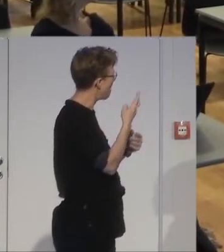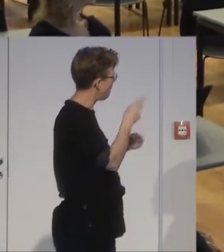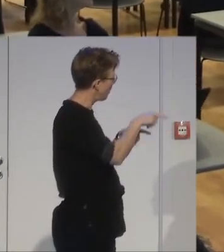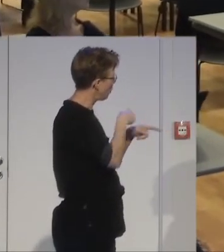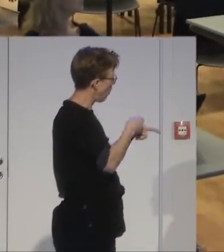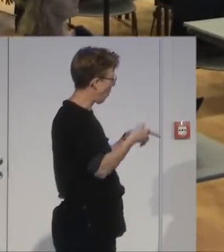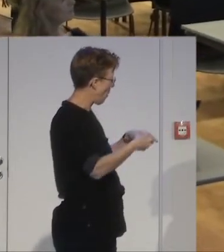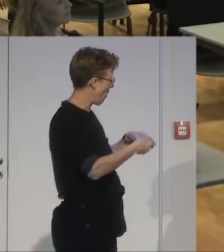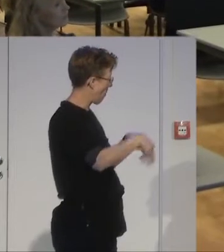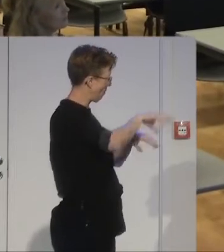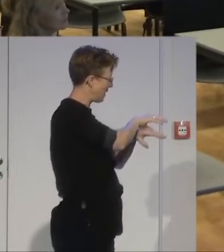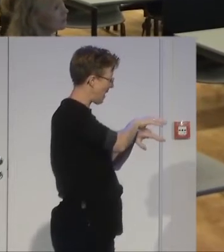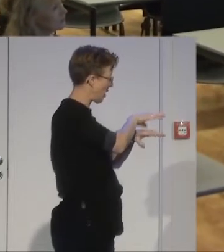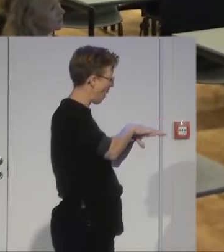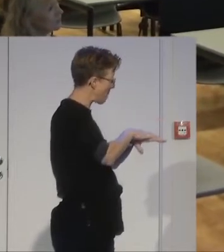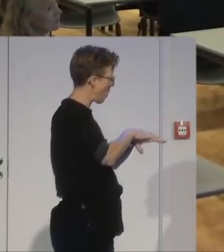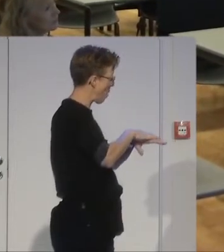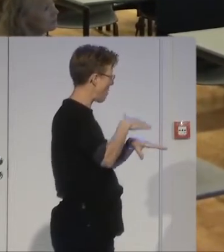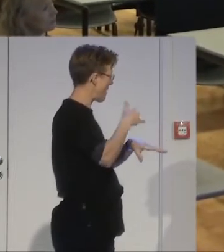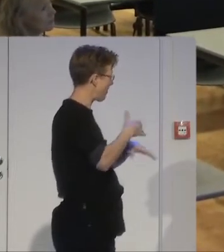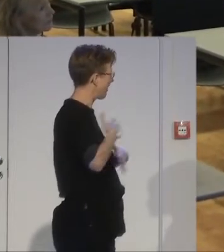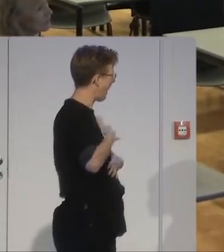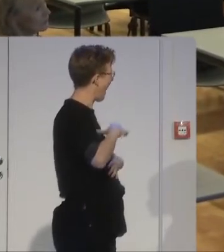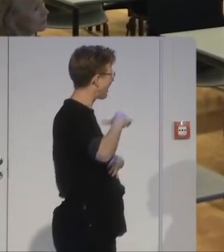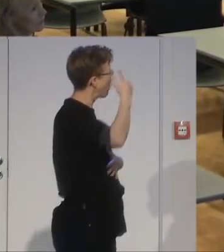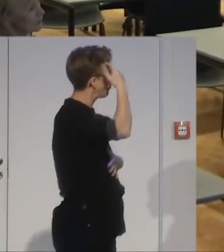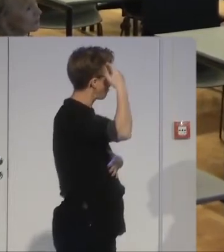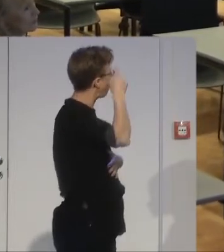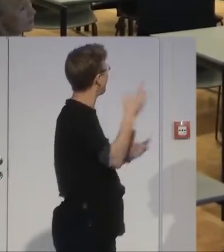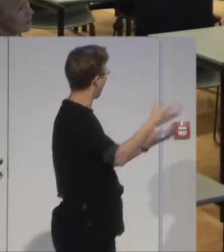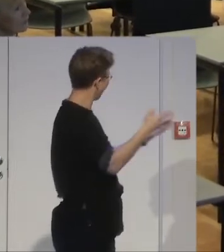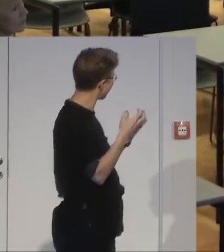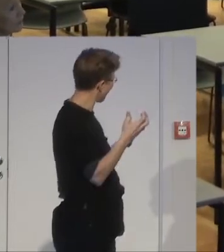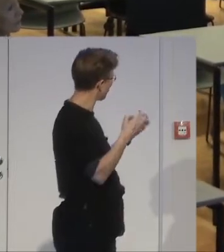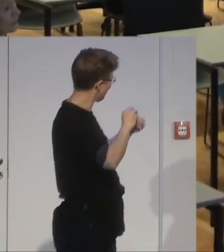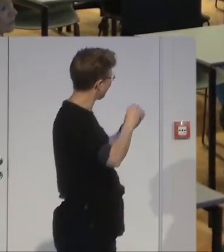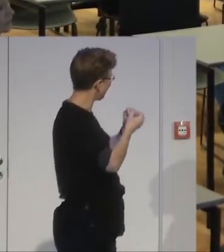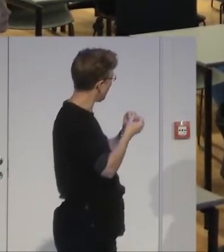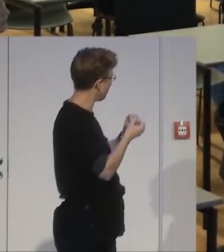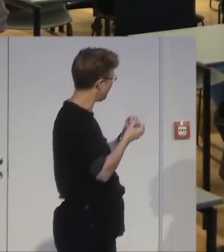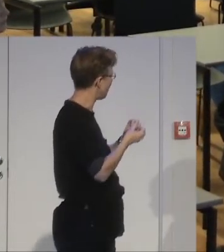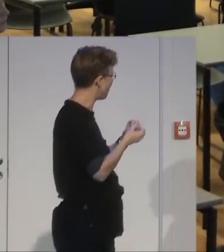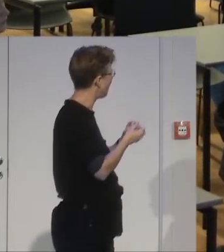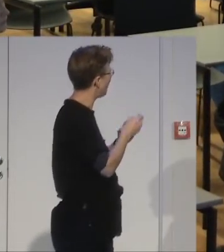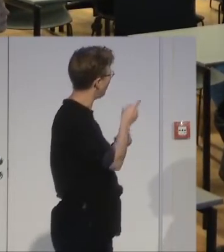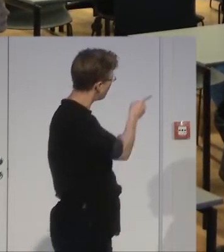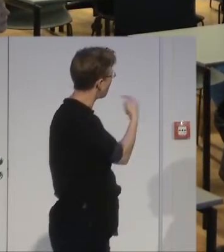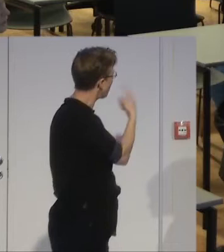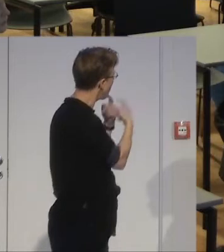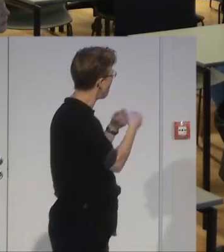again in my own head. And that was quite interesting. The way you talked, he used the blanket